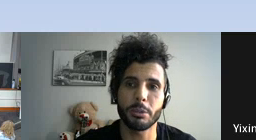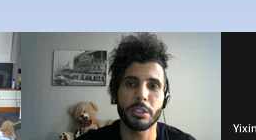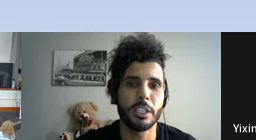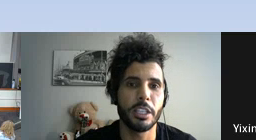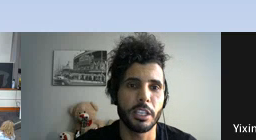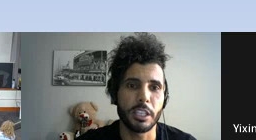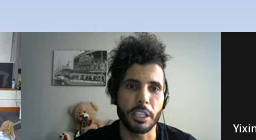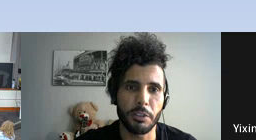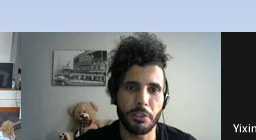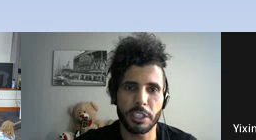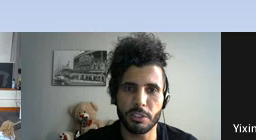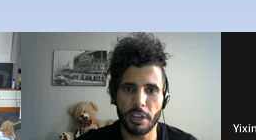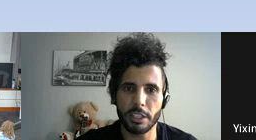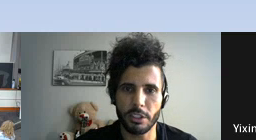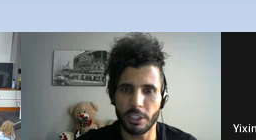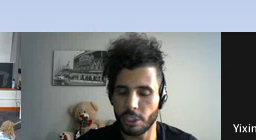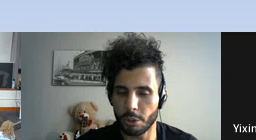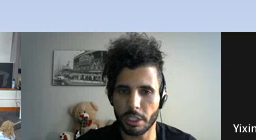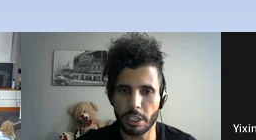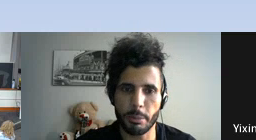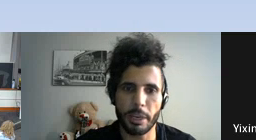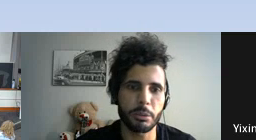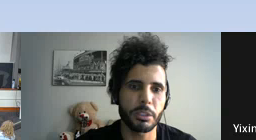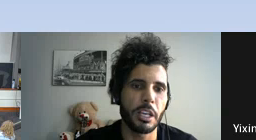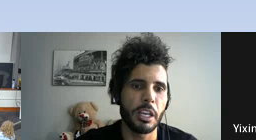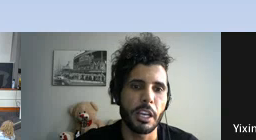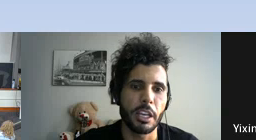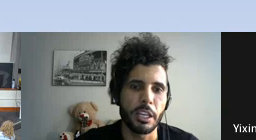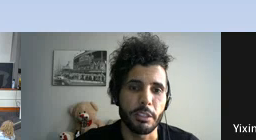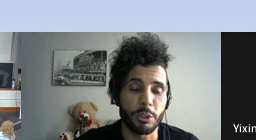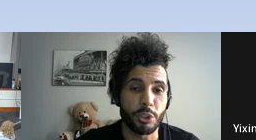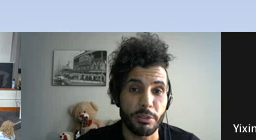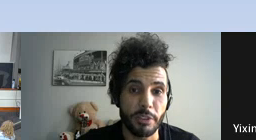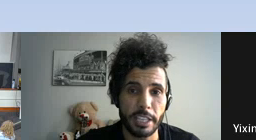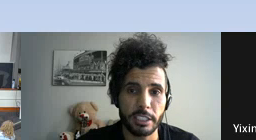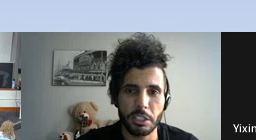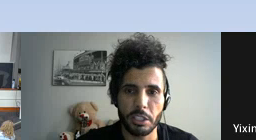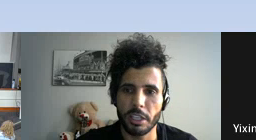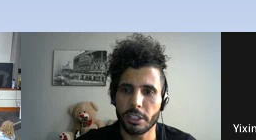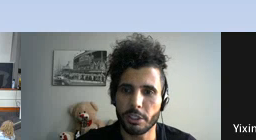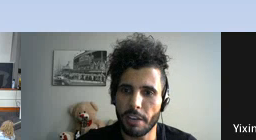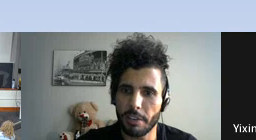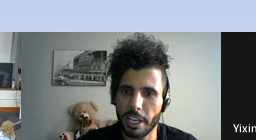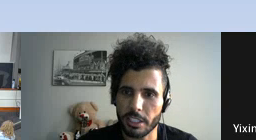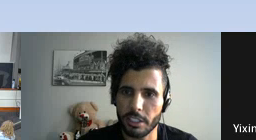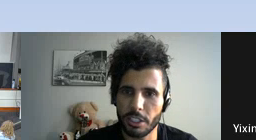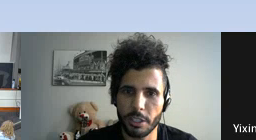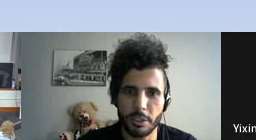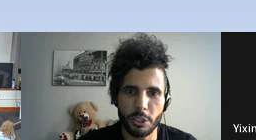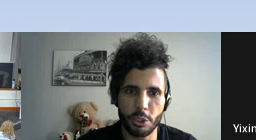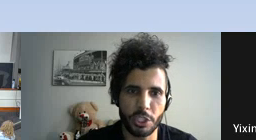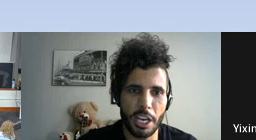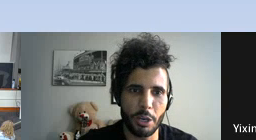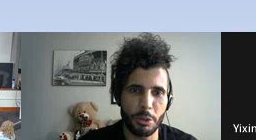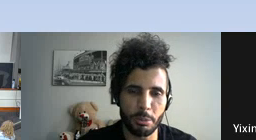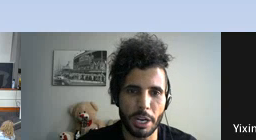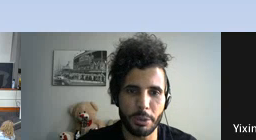out. If the kids fight, the teacher will kick them out. If you drive fast, you'll have an accident. You see how the brow